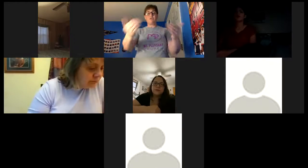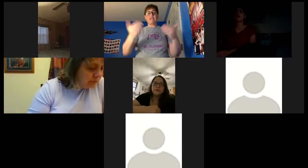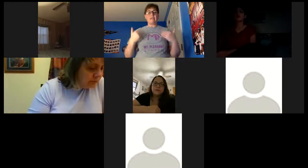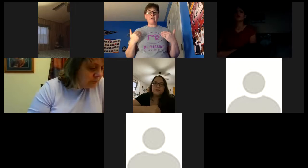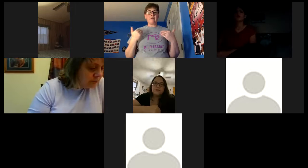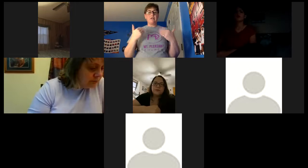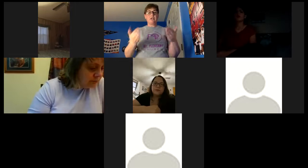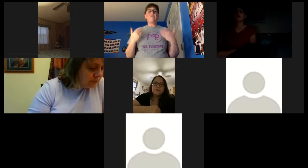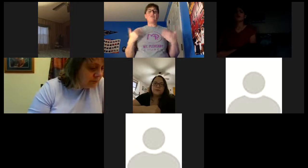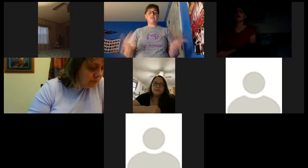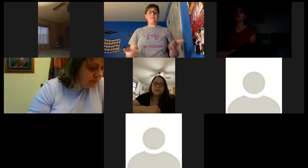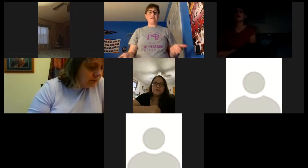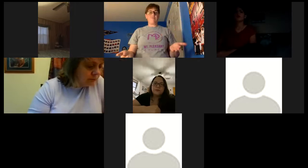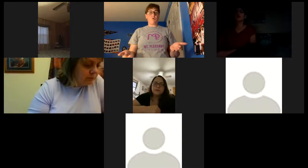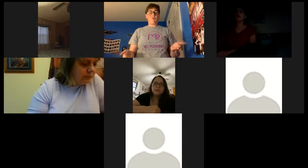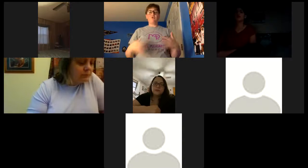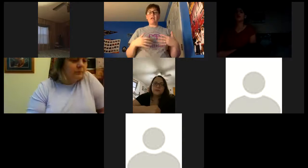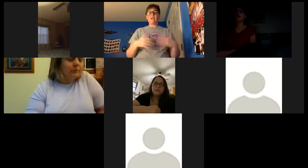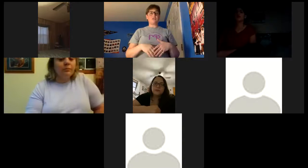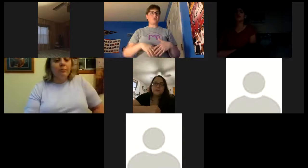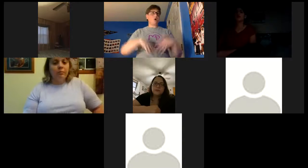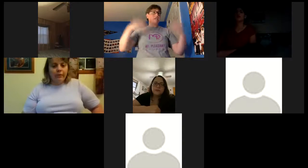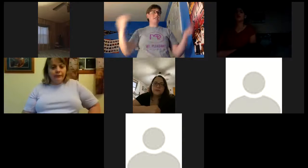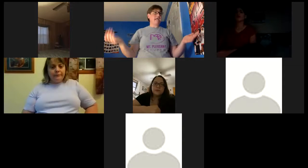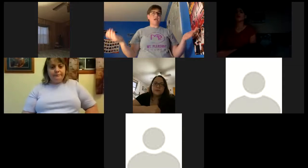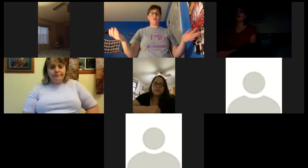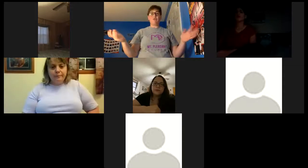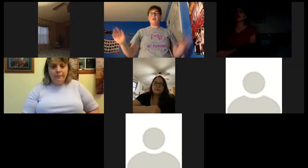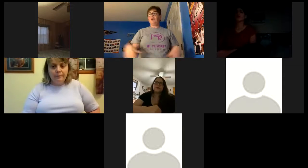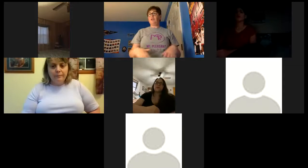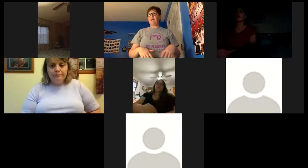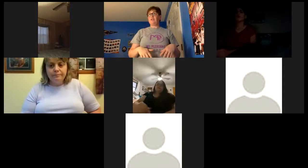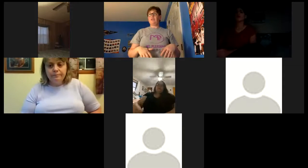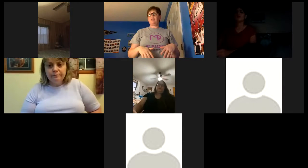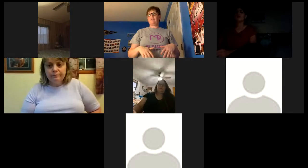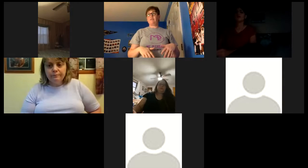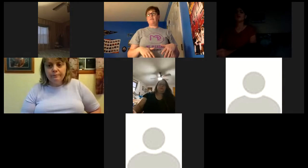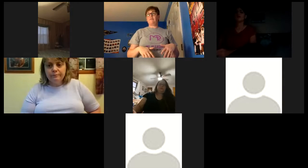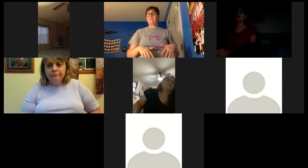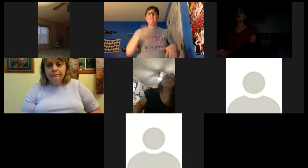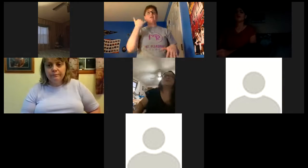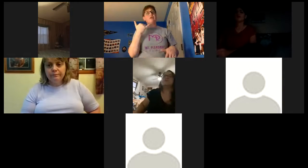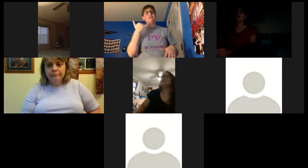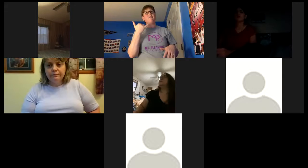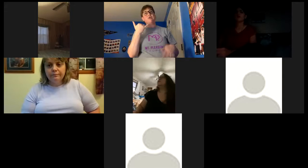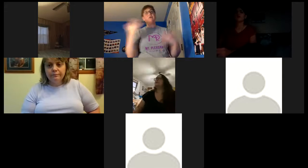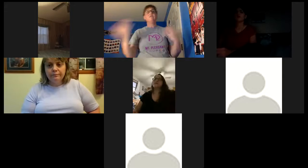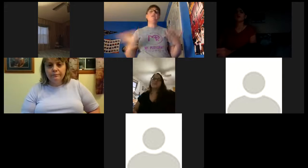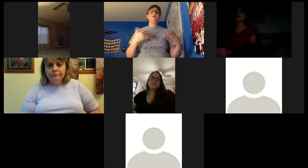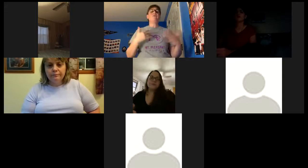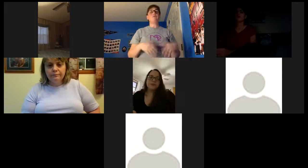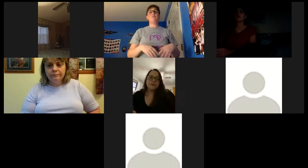person are staying there conversing back and forth. You're not just talking to the air. You're not just even talking in the